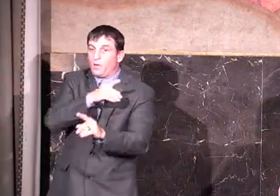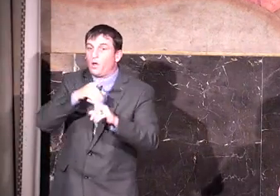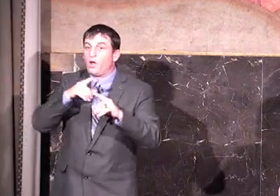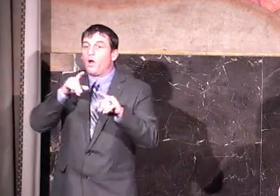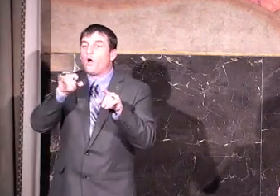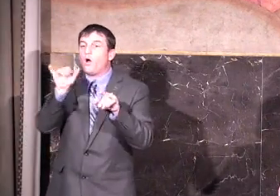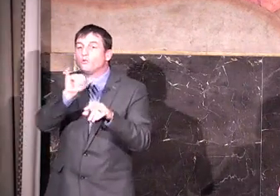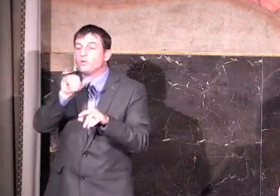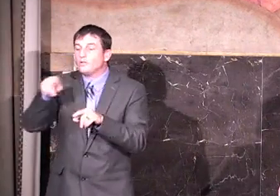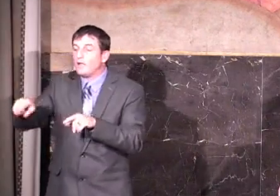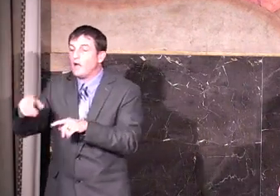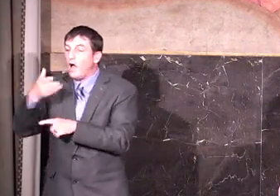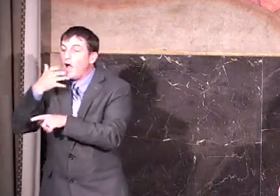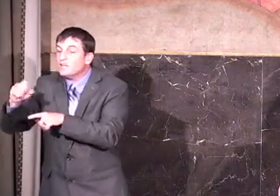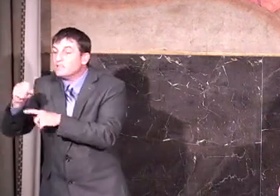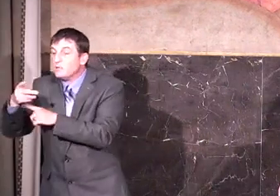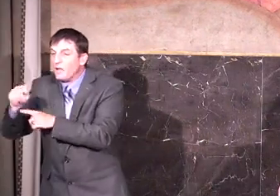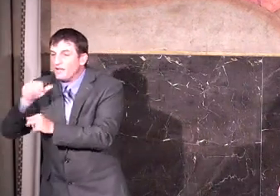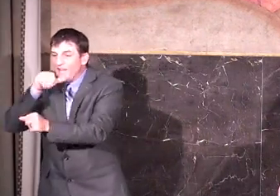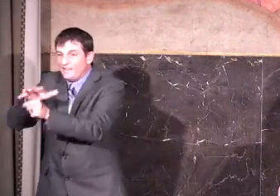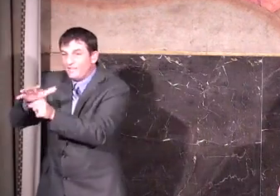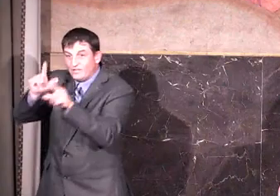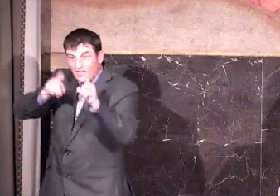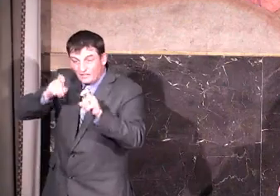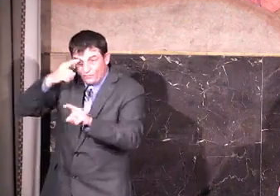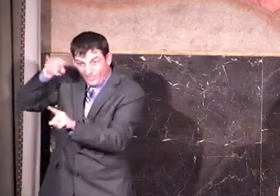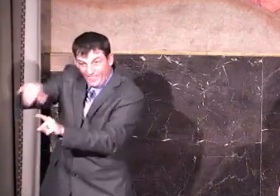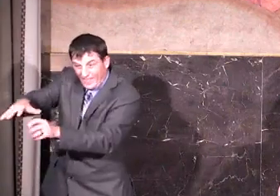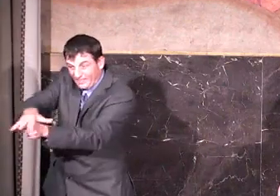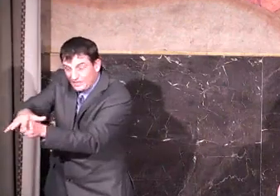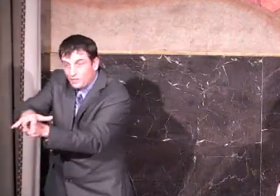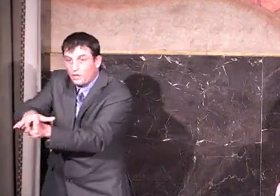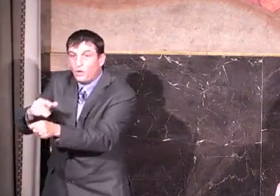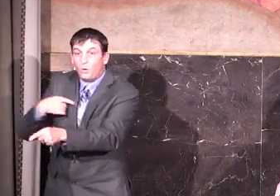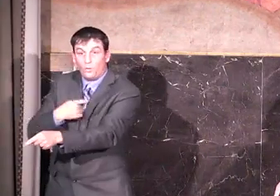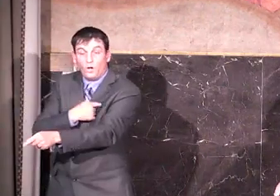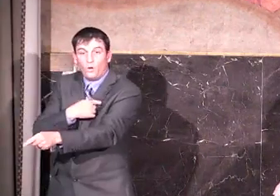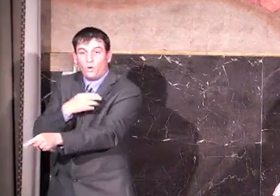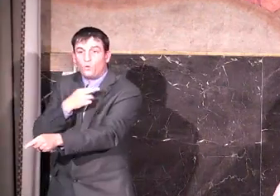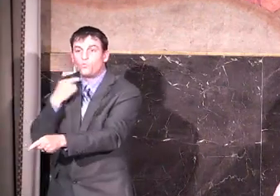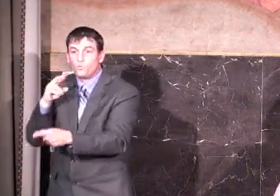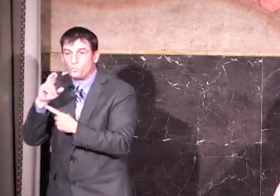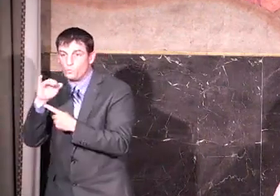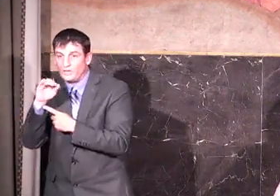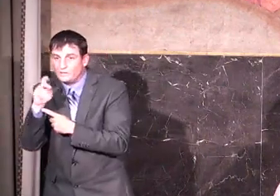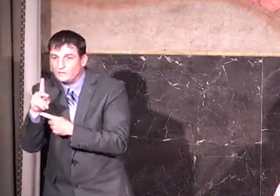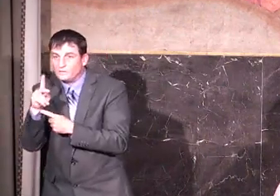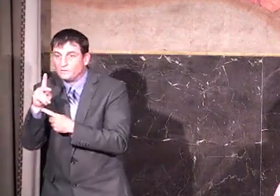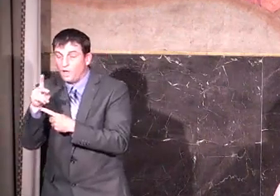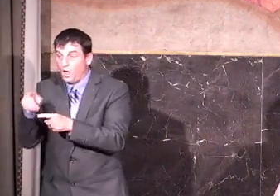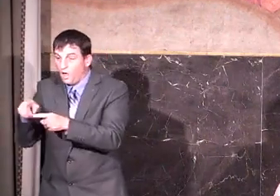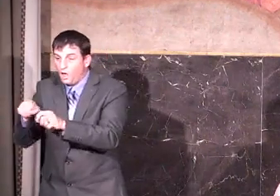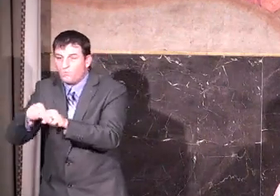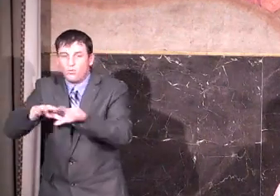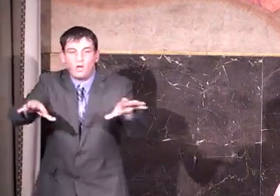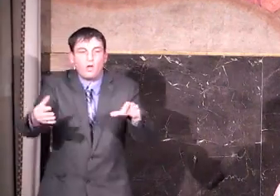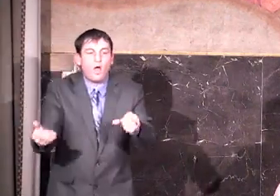hotspots that we wanted, we certainly didn't want to run the risk of creating new hotspots. But we're going to be taking a look at all of